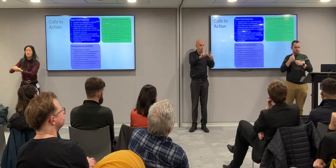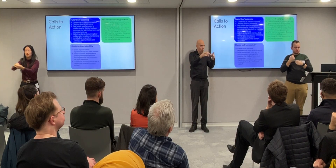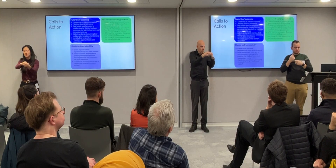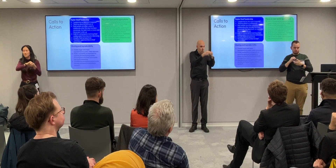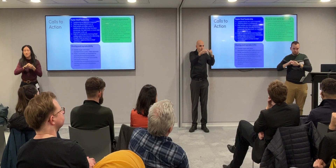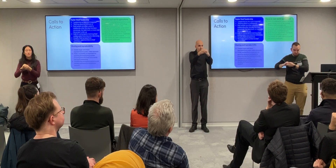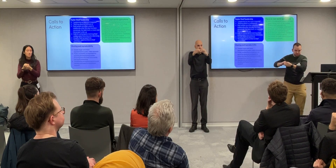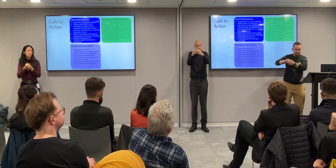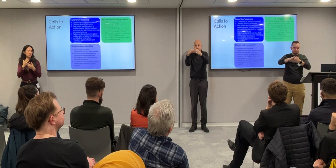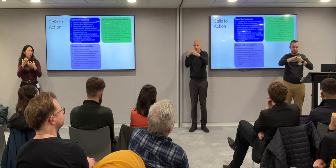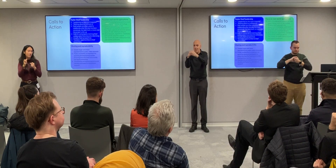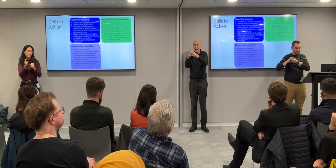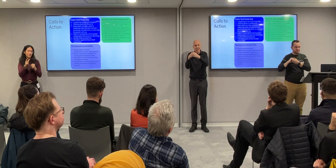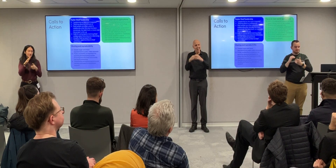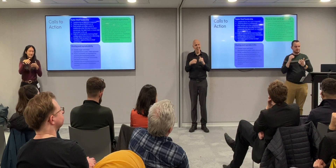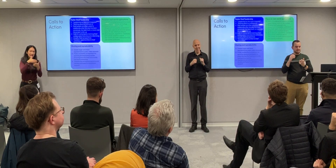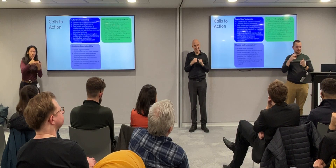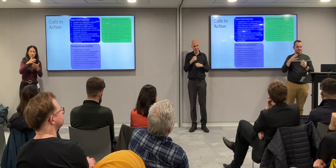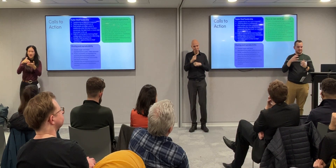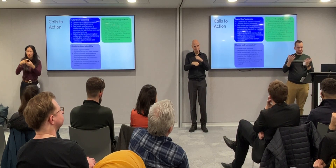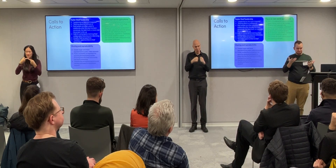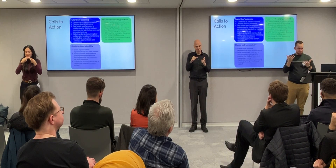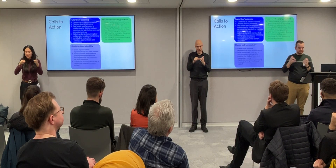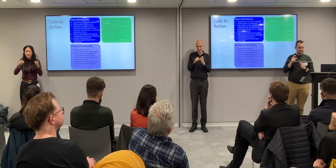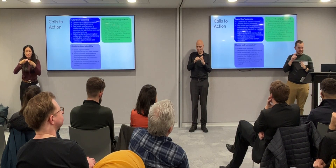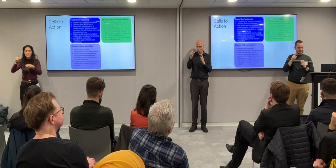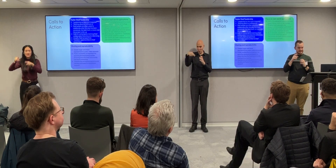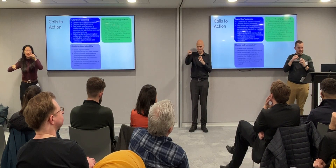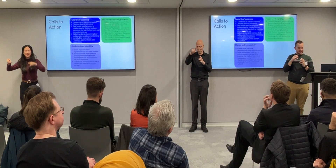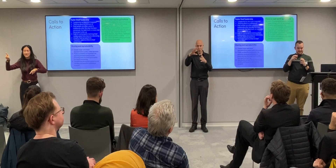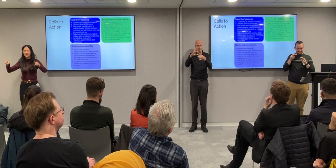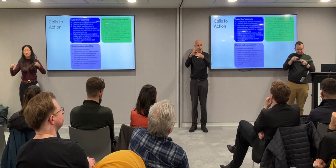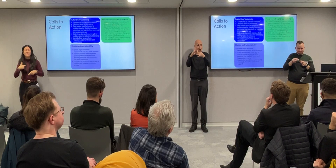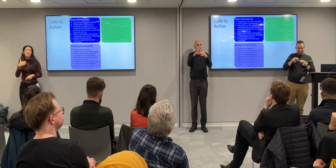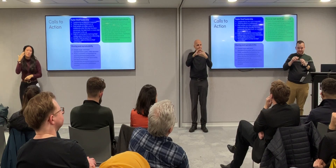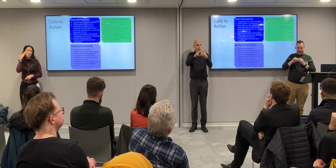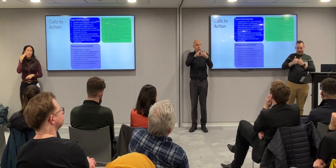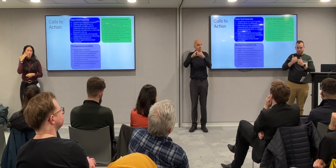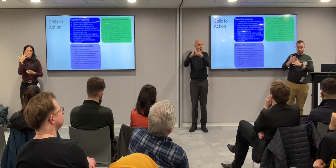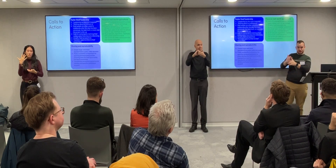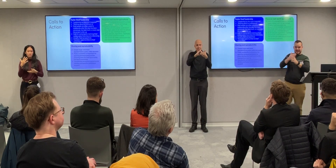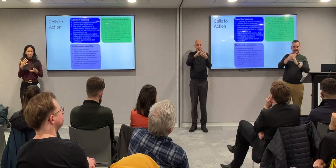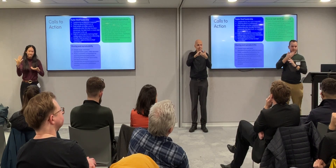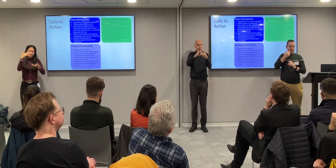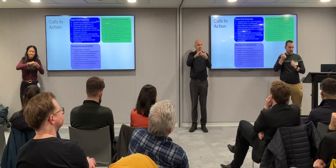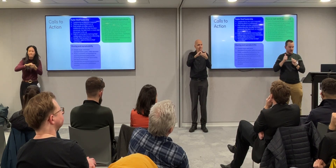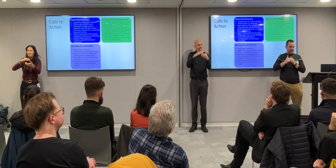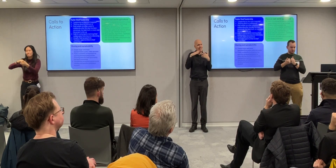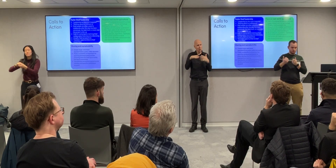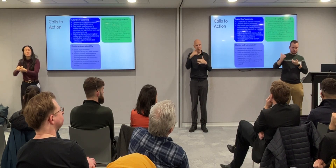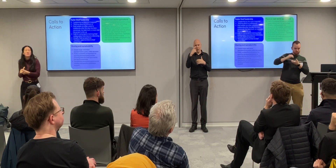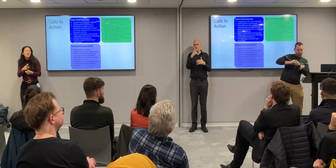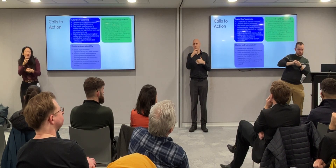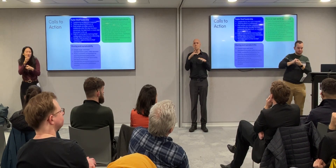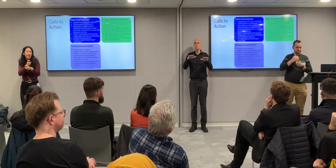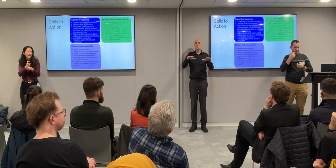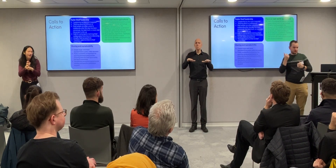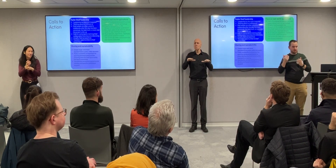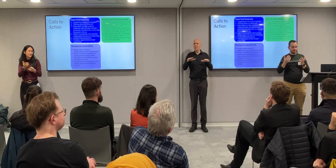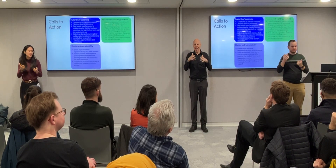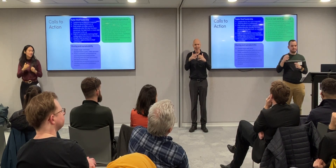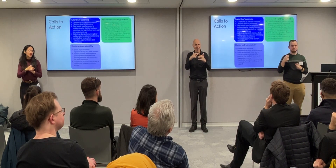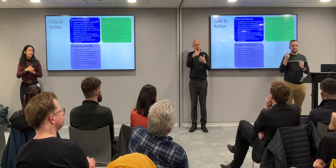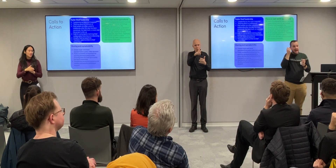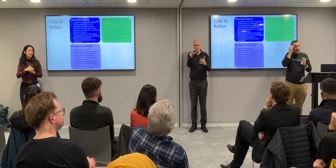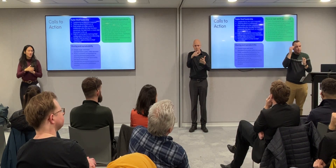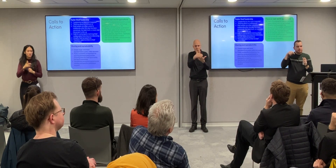And in that case, it is quite hard to build collaboration. I know that. We do need to look at how we can share better, how we